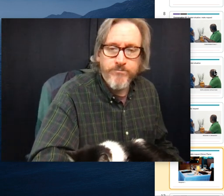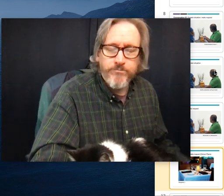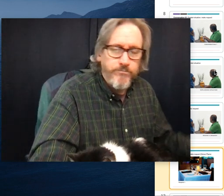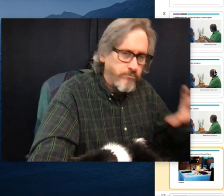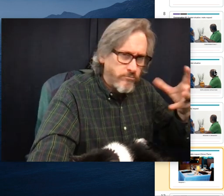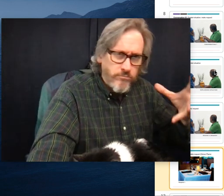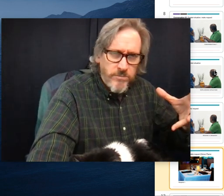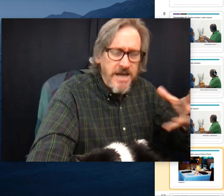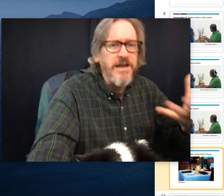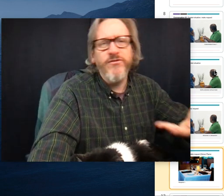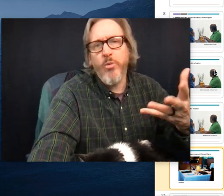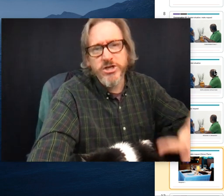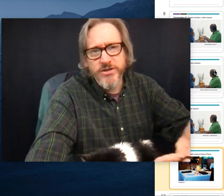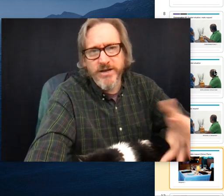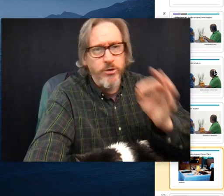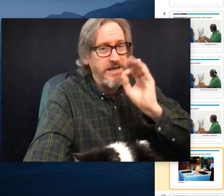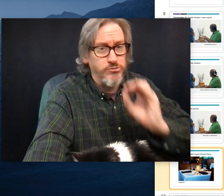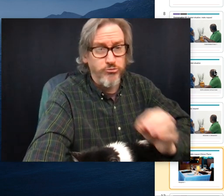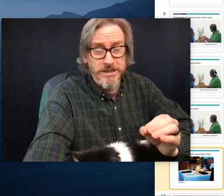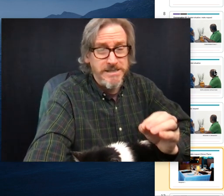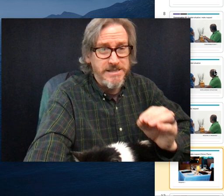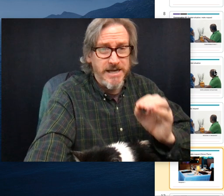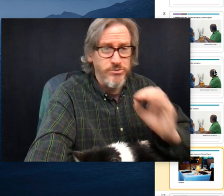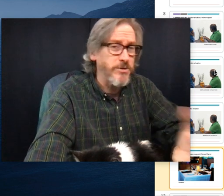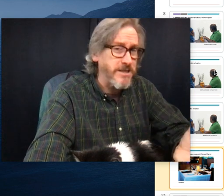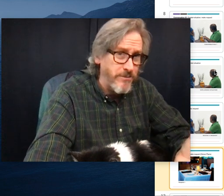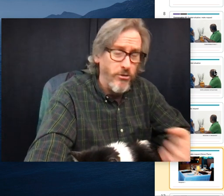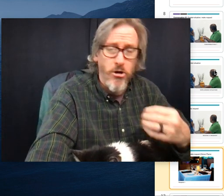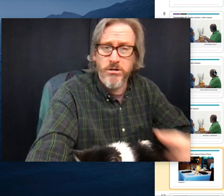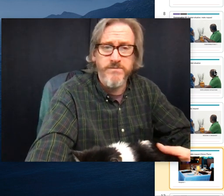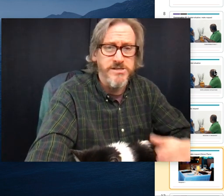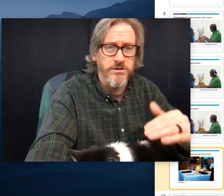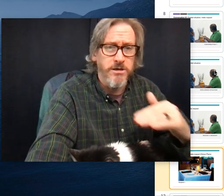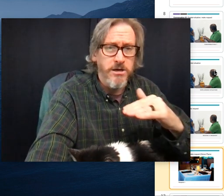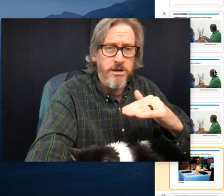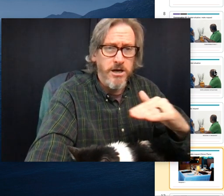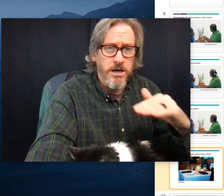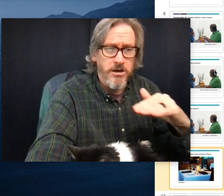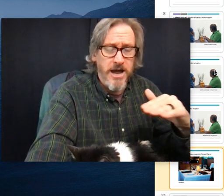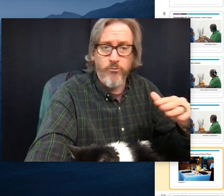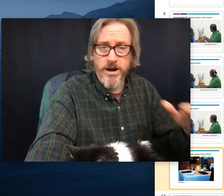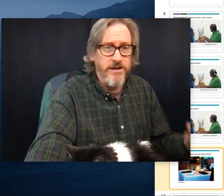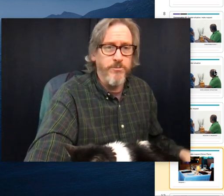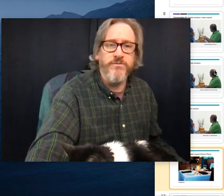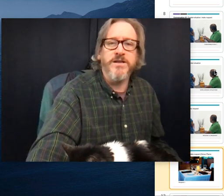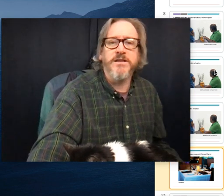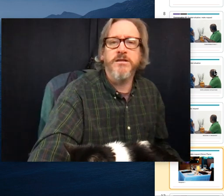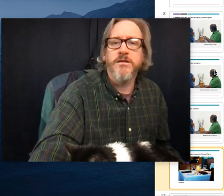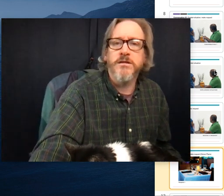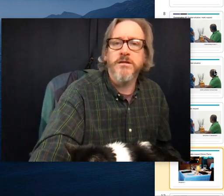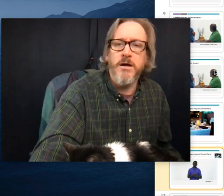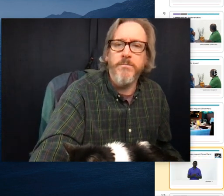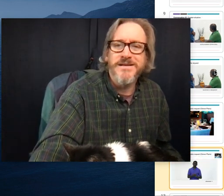And if you watch the video, it's really simple. All of these are right at the